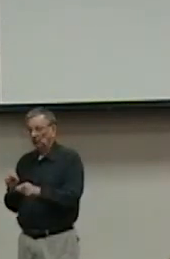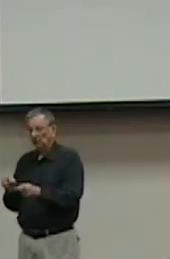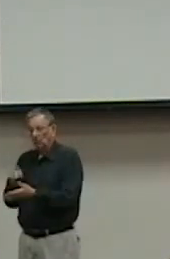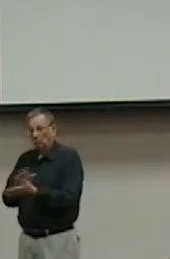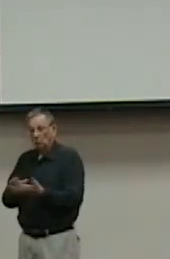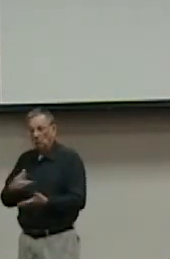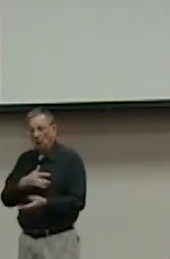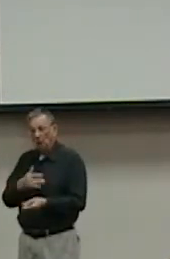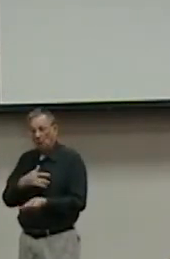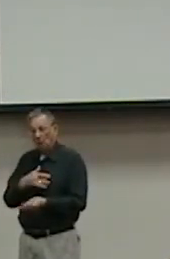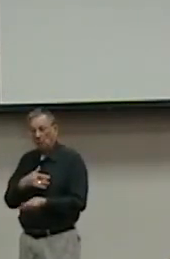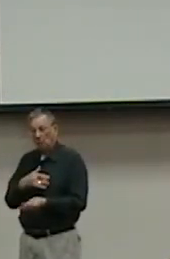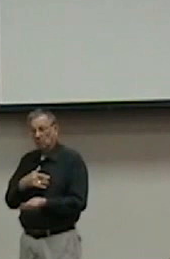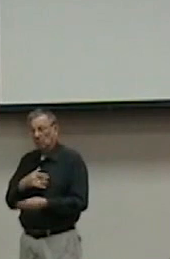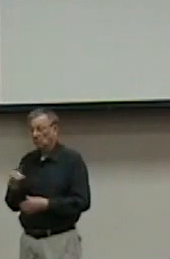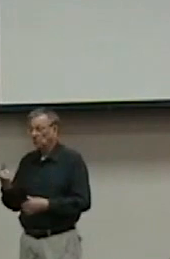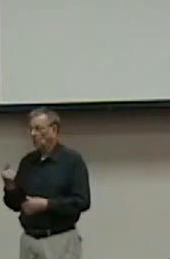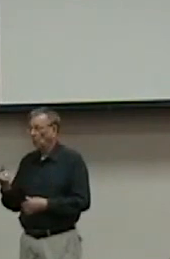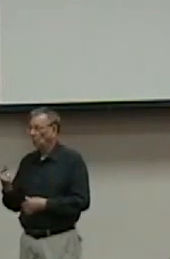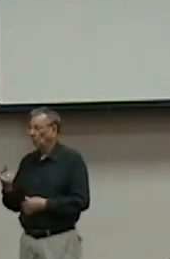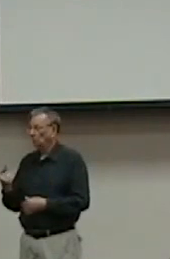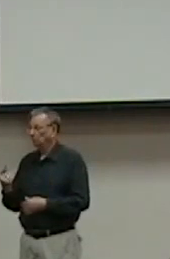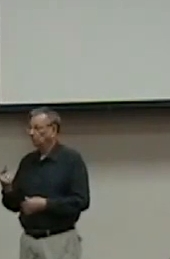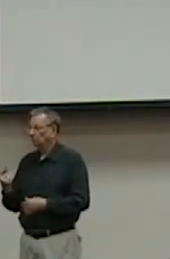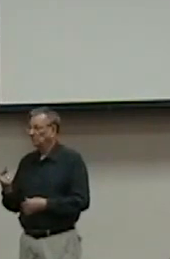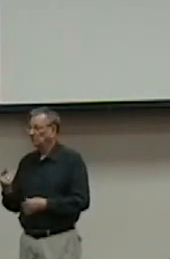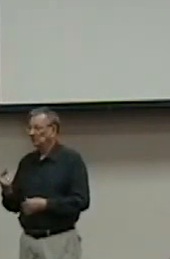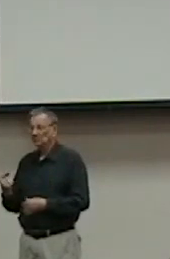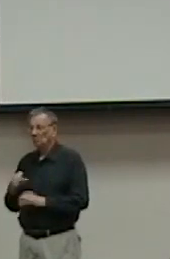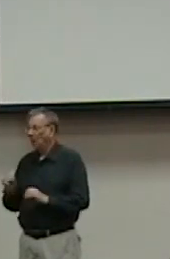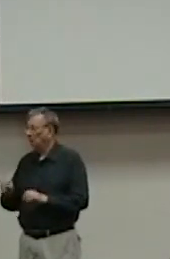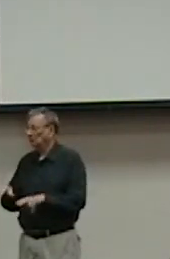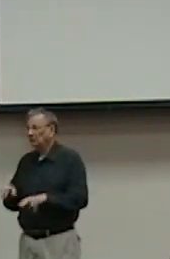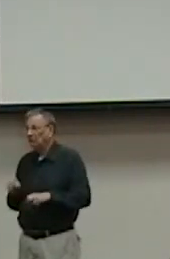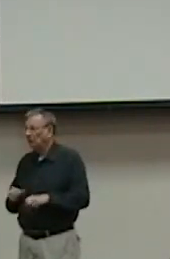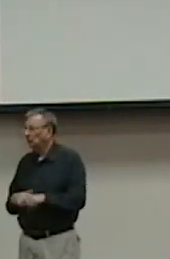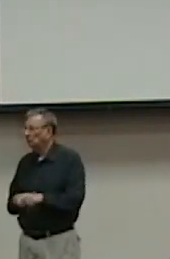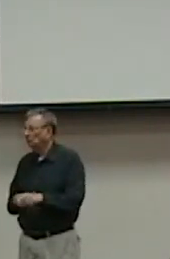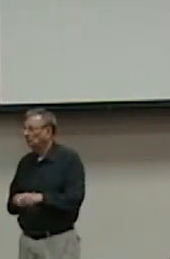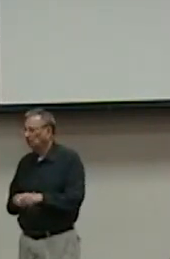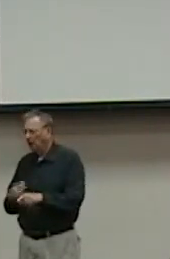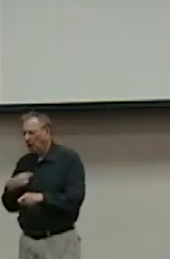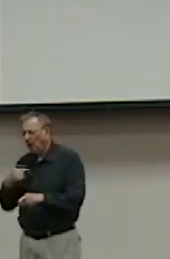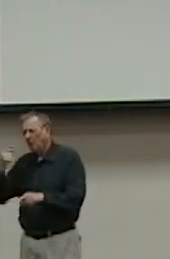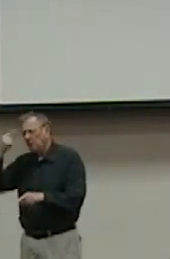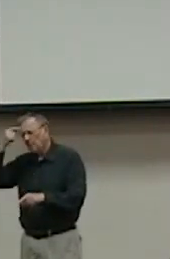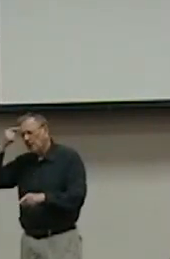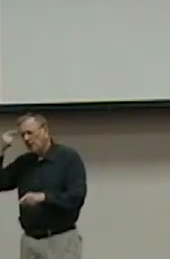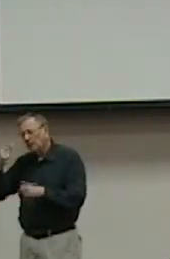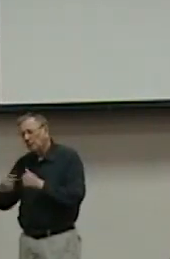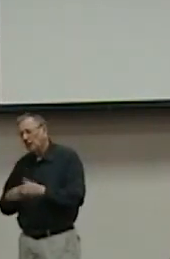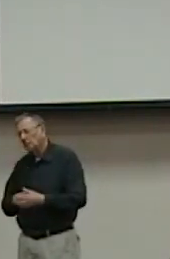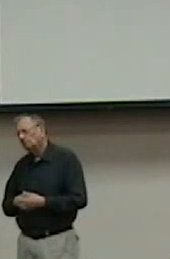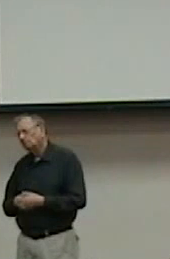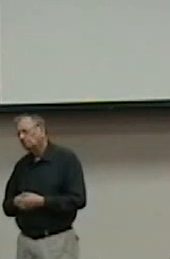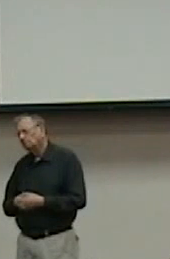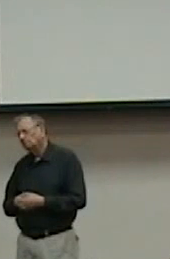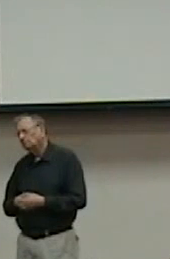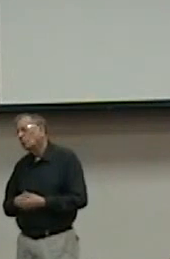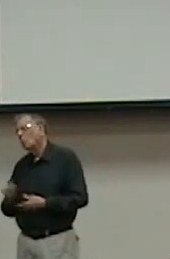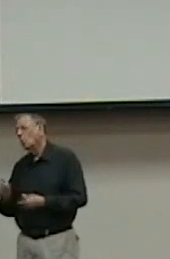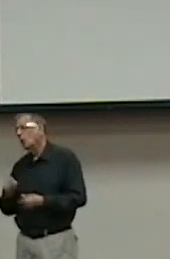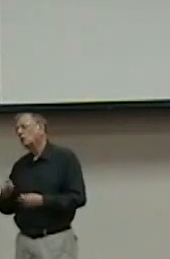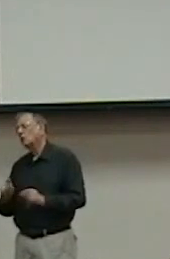heart. Someone who is selfless. And I think about where